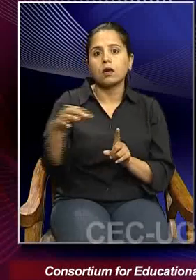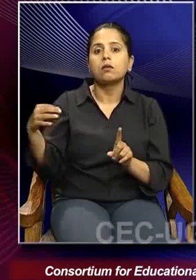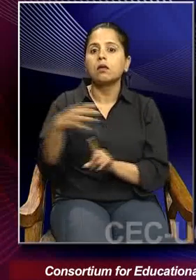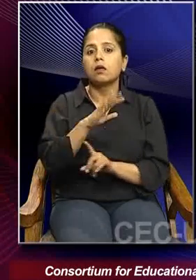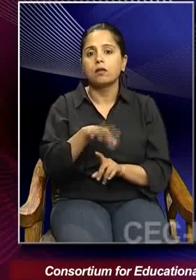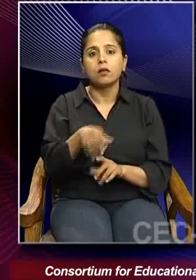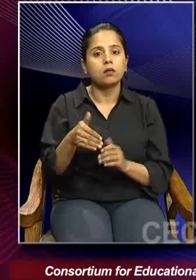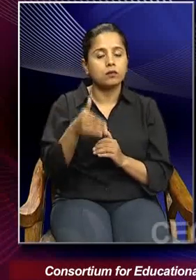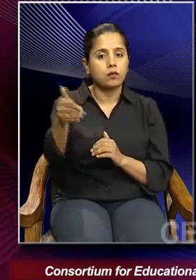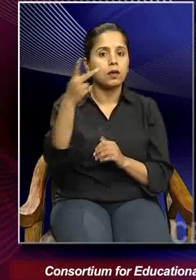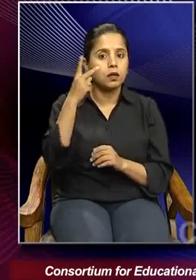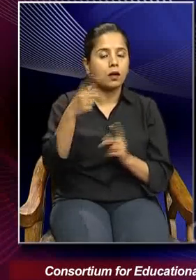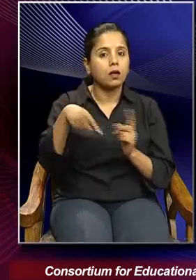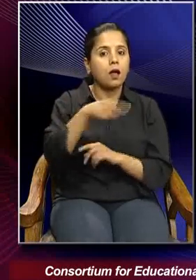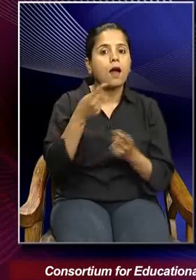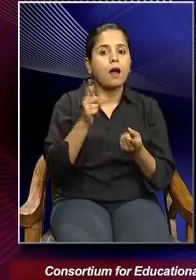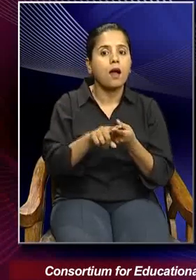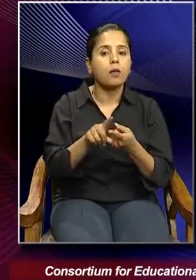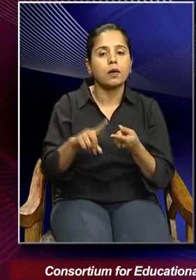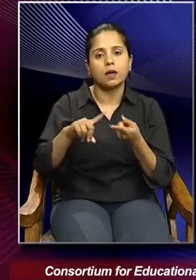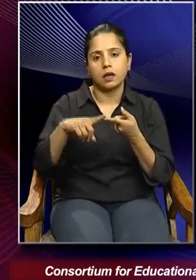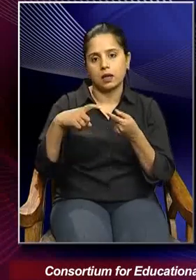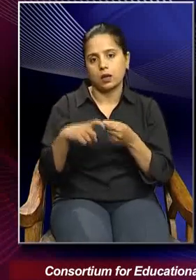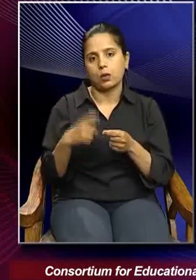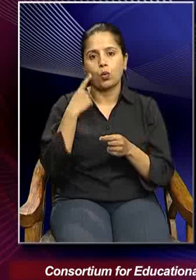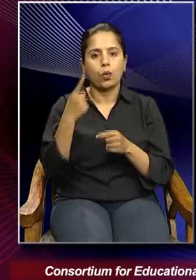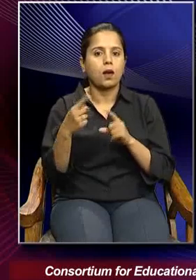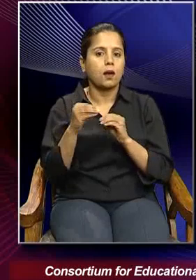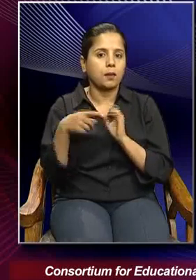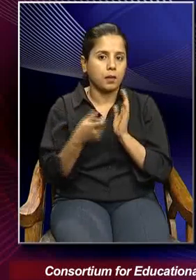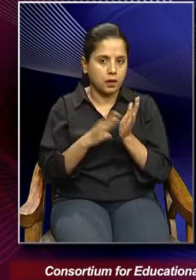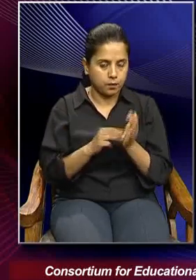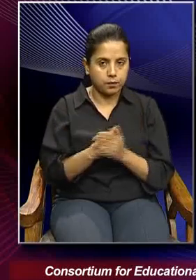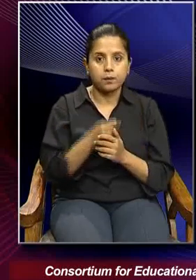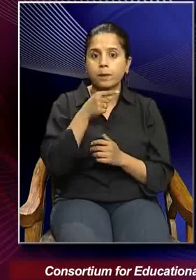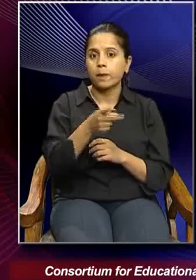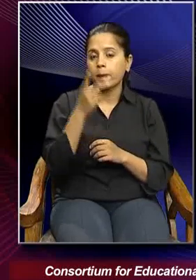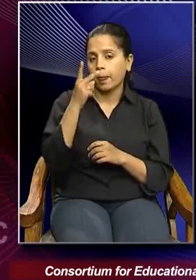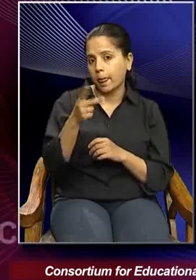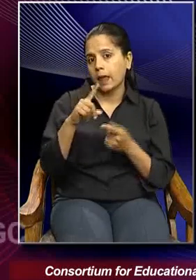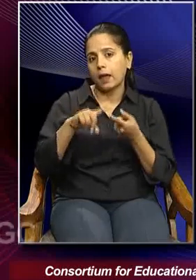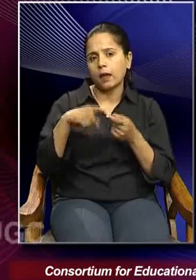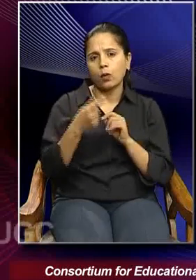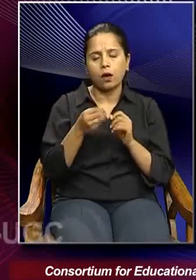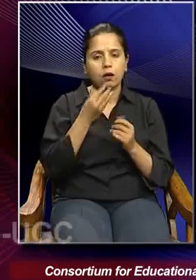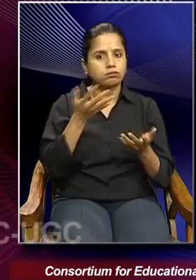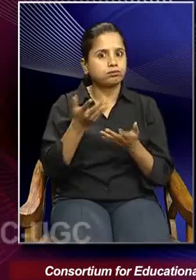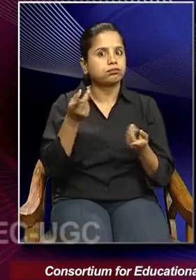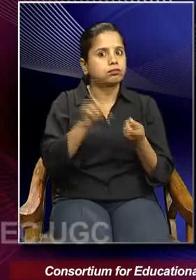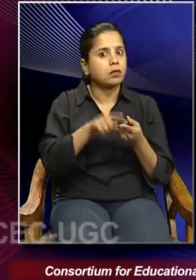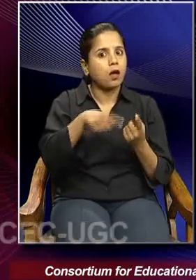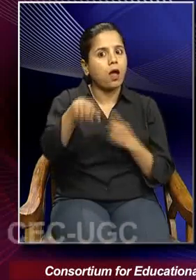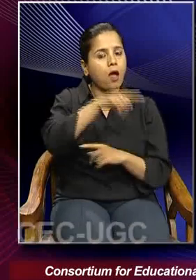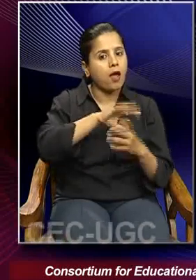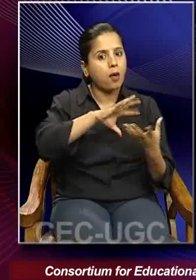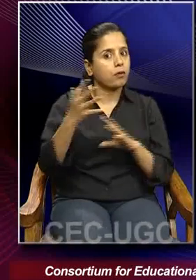a disturbance in the equilibrium. And this disturbance in the equilibrium then leads to